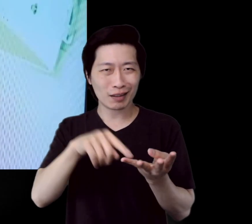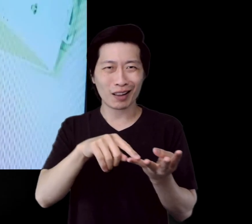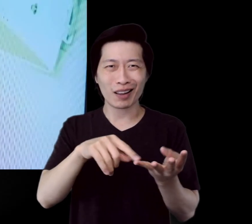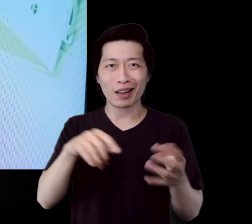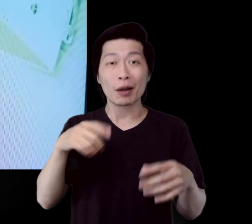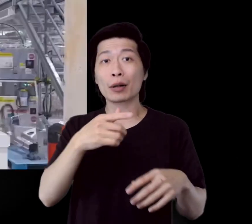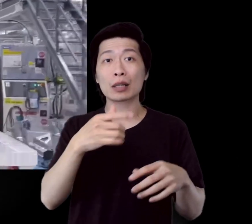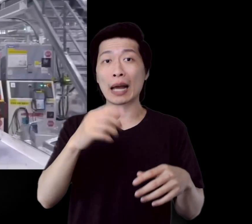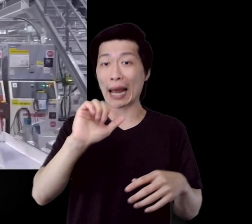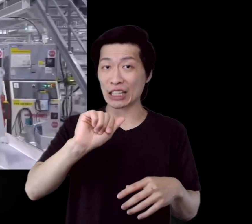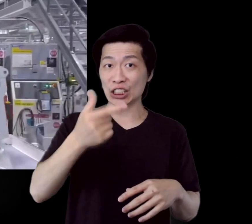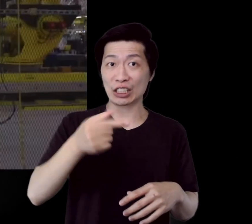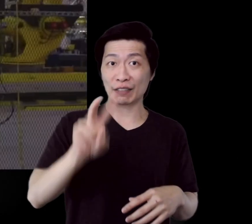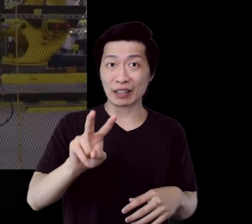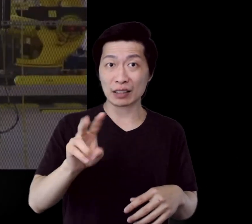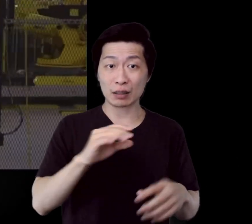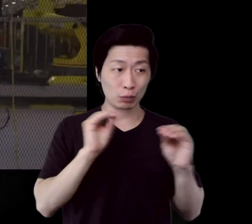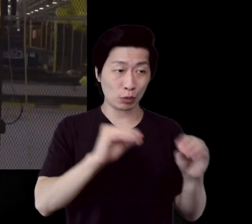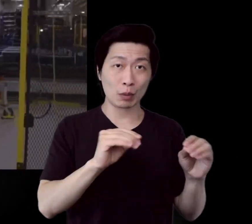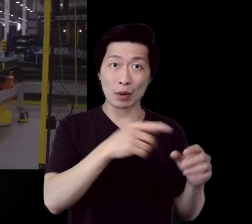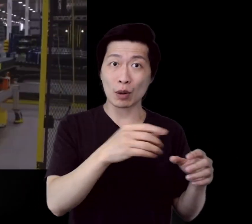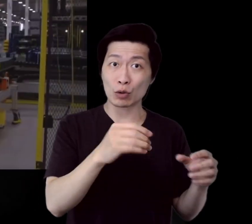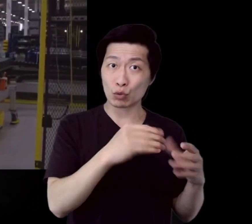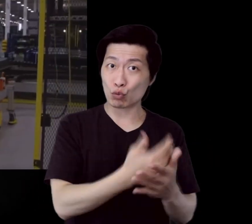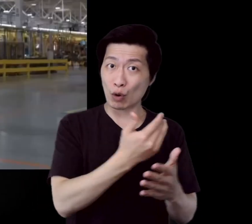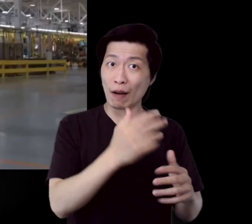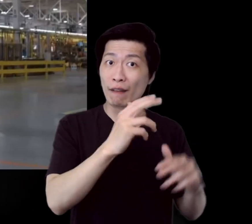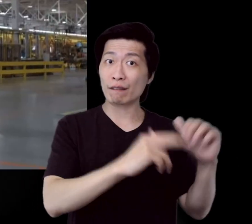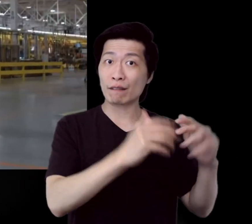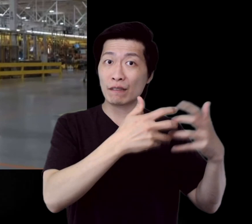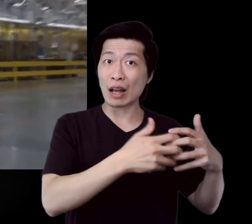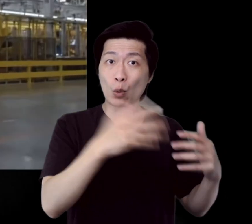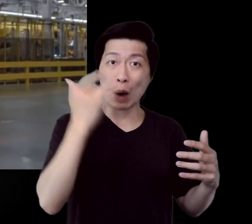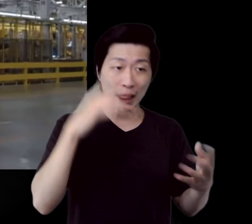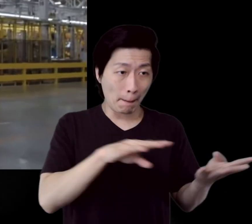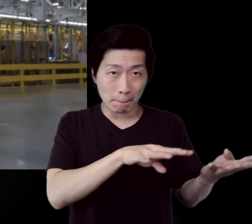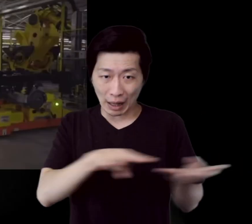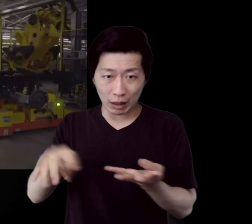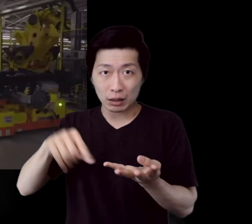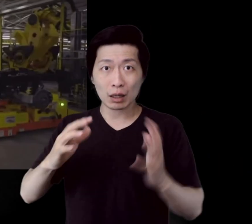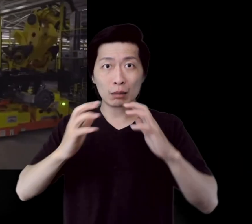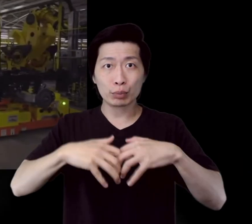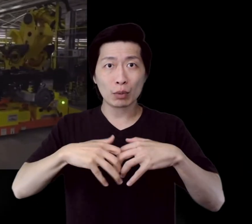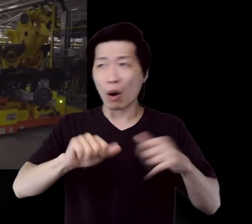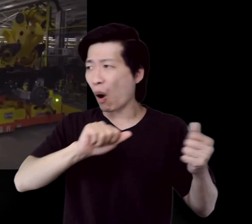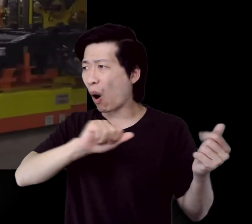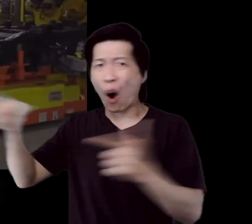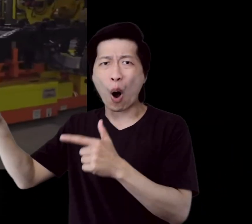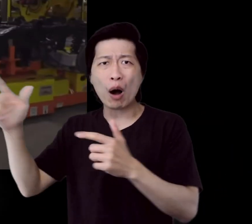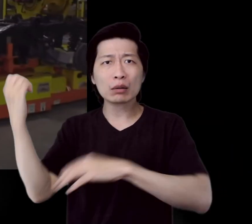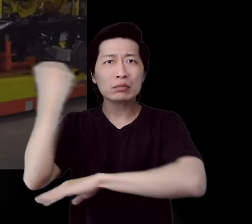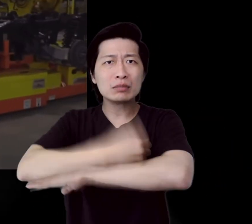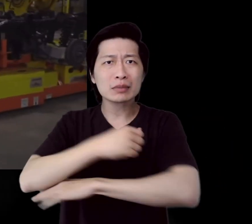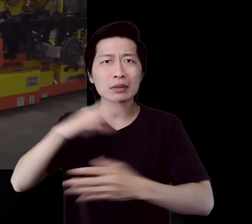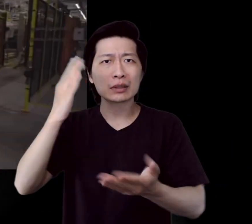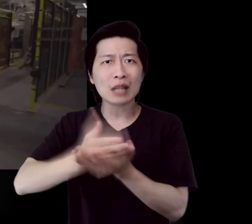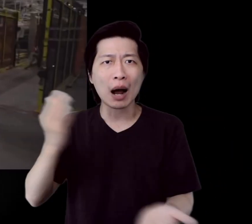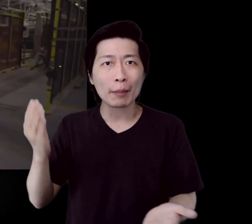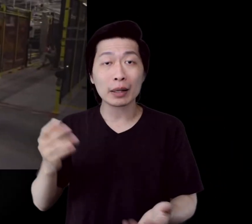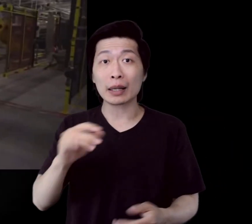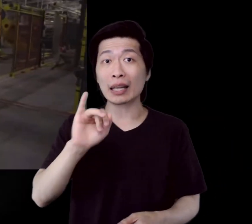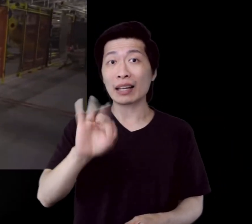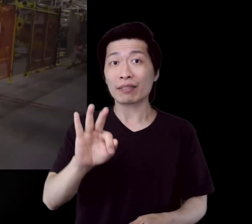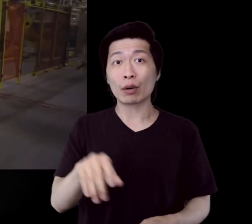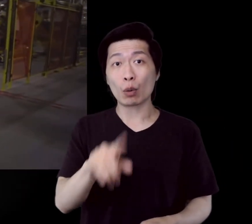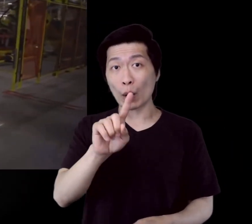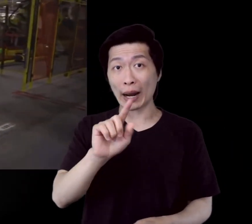old guys' old factories. We do see more and more of the old guys putting AGVs in their new factories, of course, because if a conveyor belt